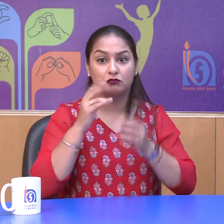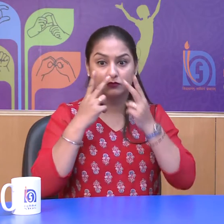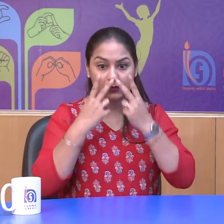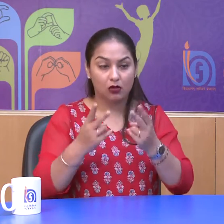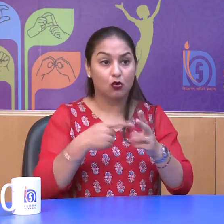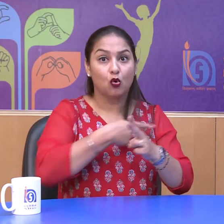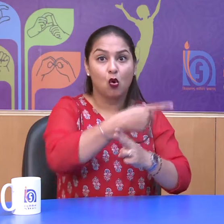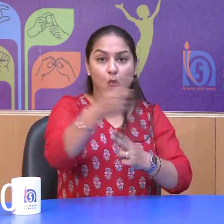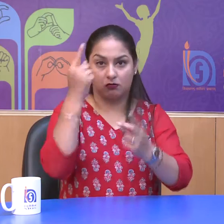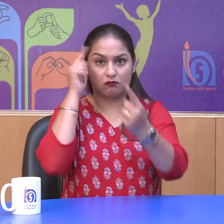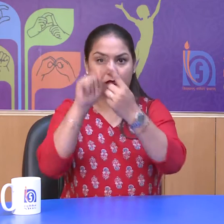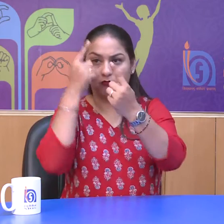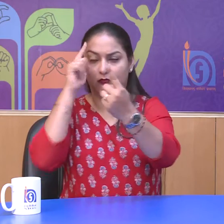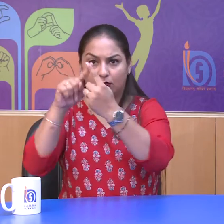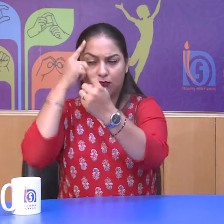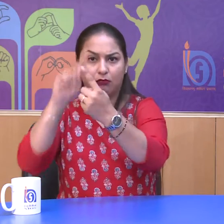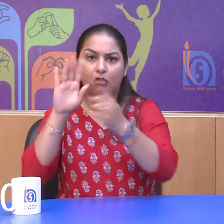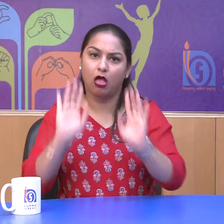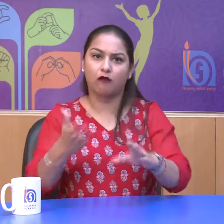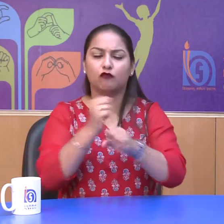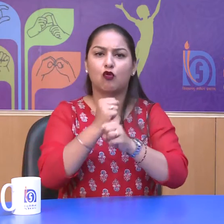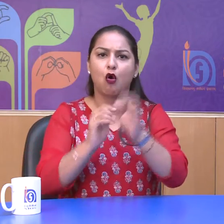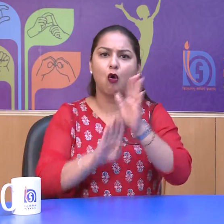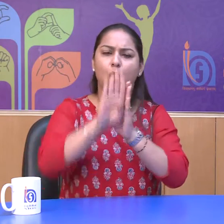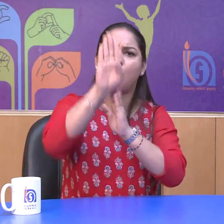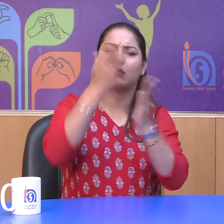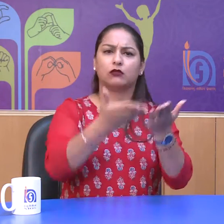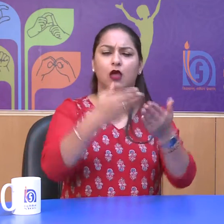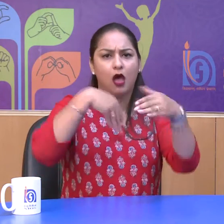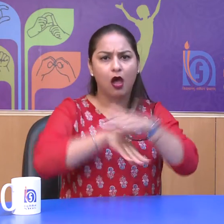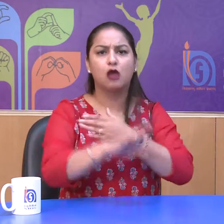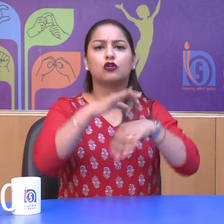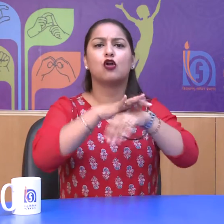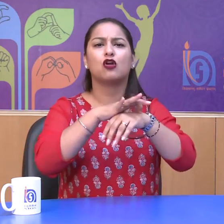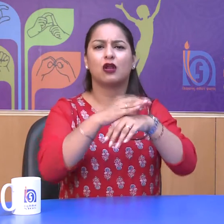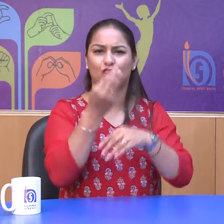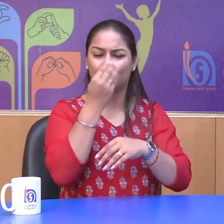for its growth, and Hakim Diya Muhammad,